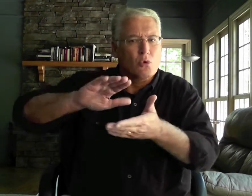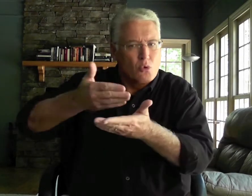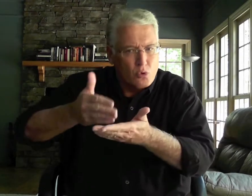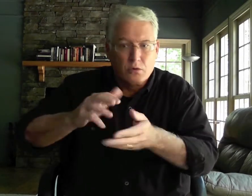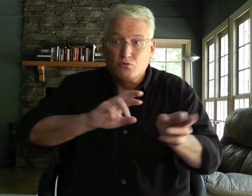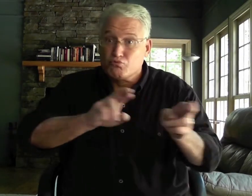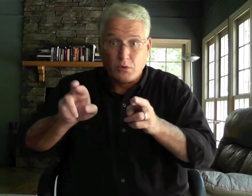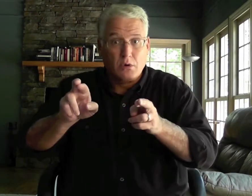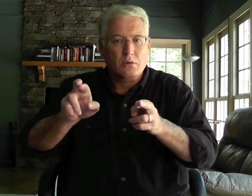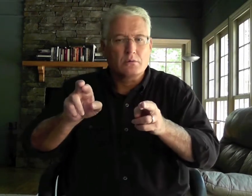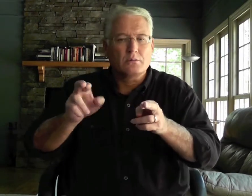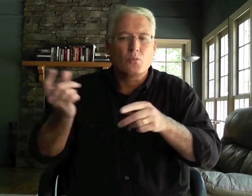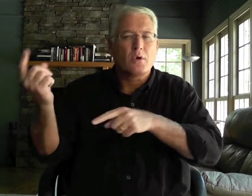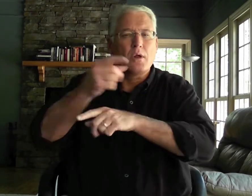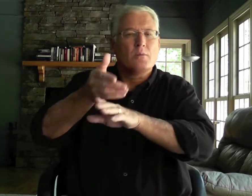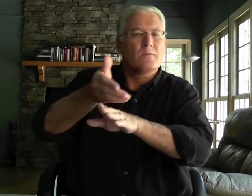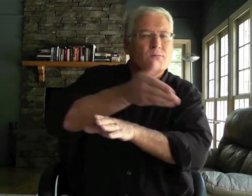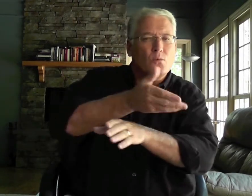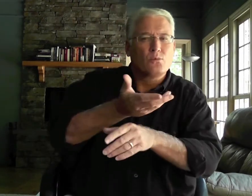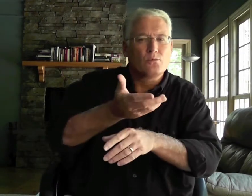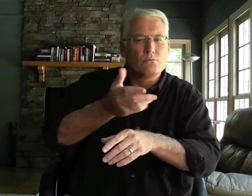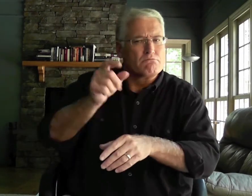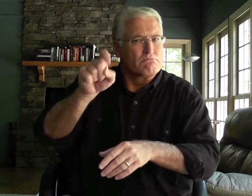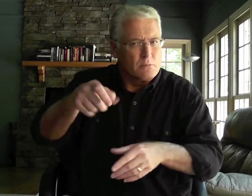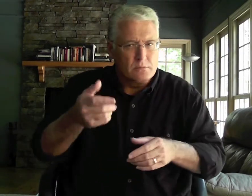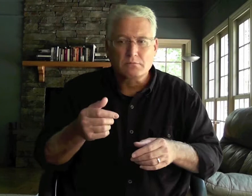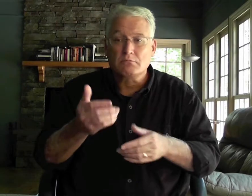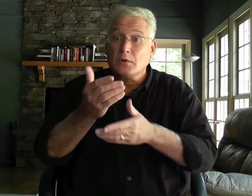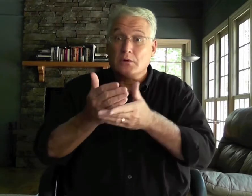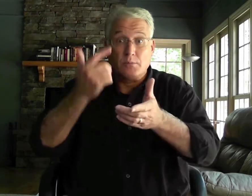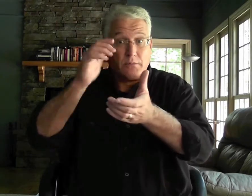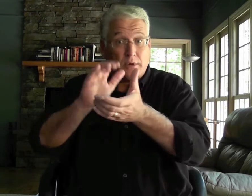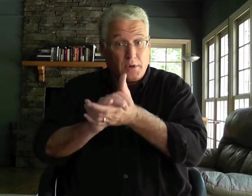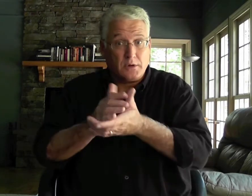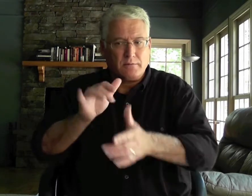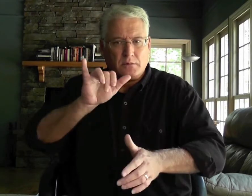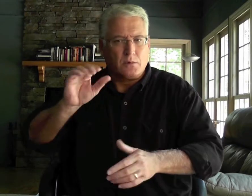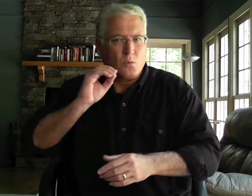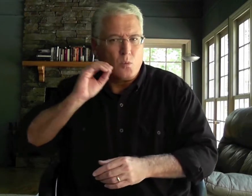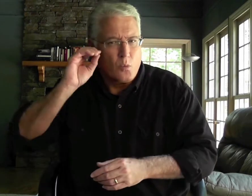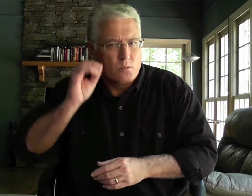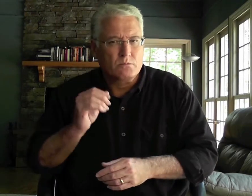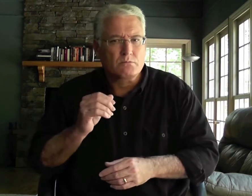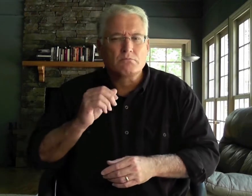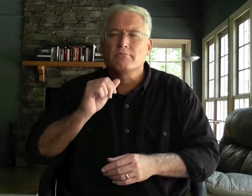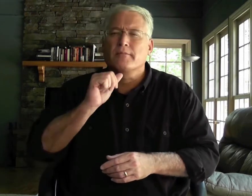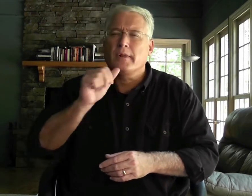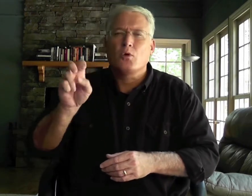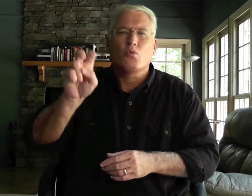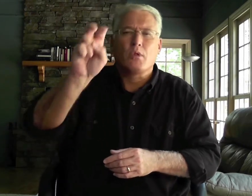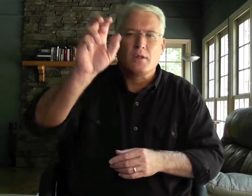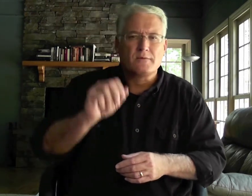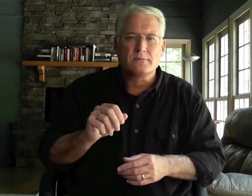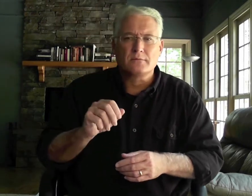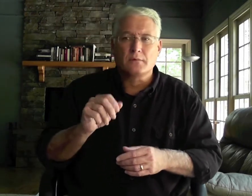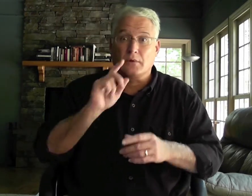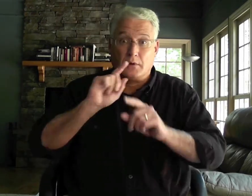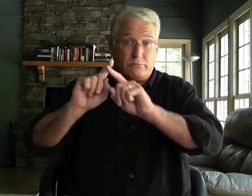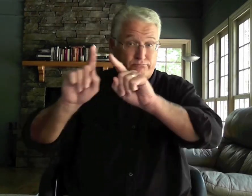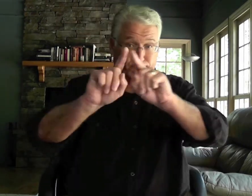can't cook on the Sabbath. You have to cook before and be ready for the Sabbath. And there's other people, they believe that you stay at home and you don't travel